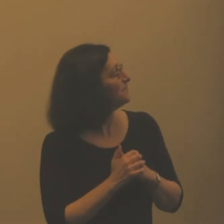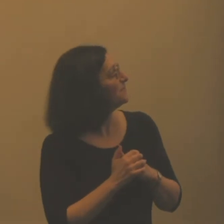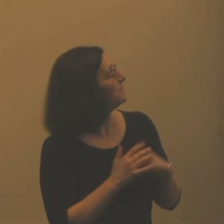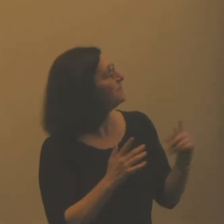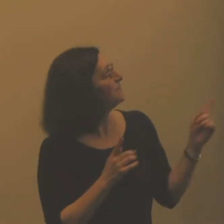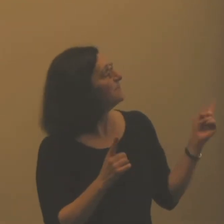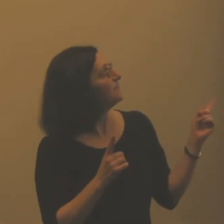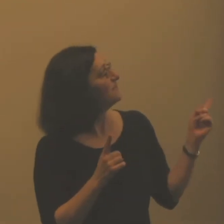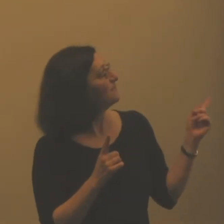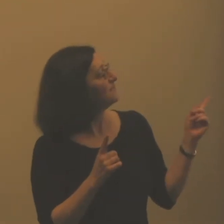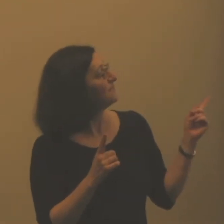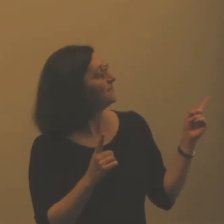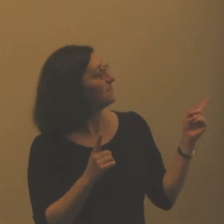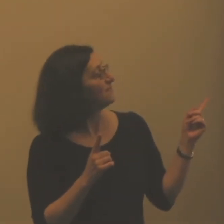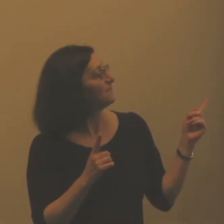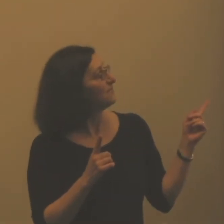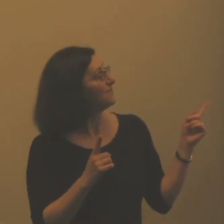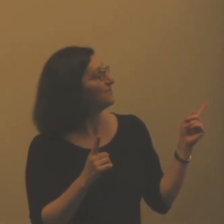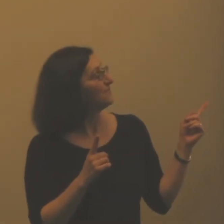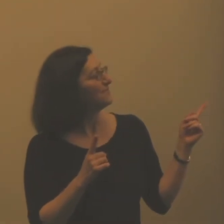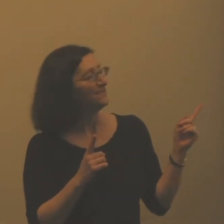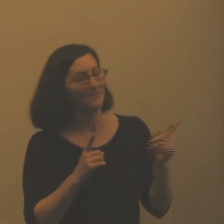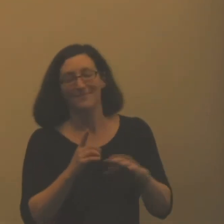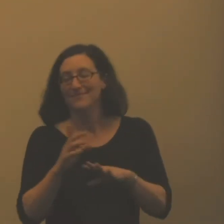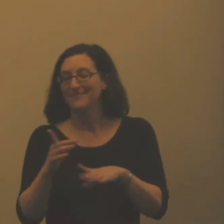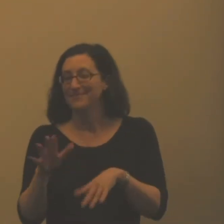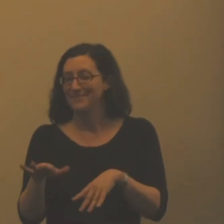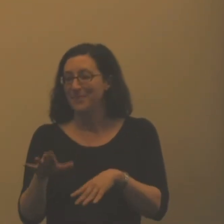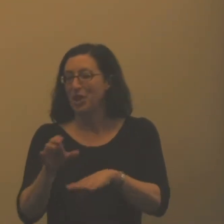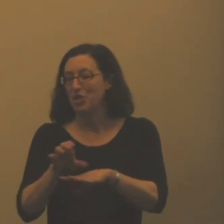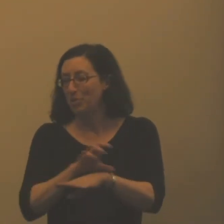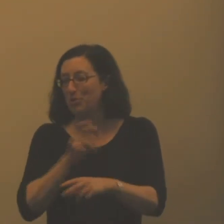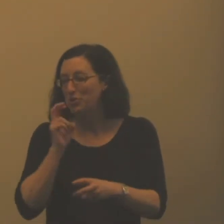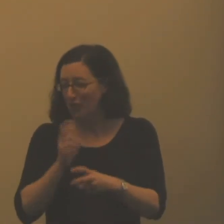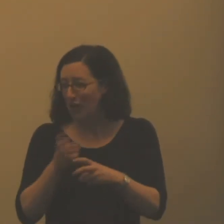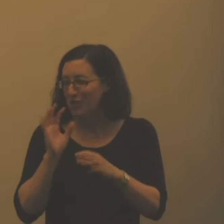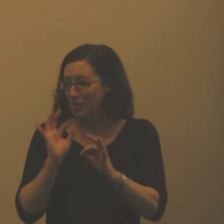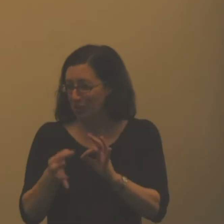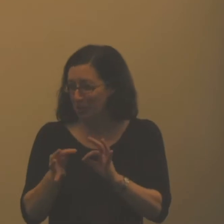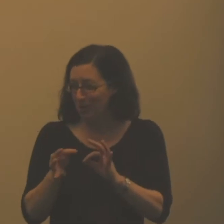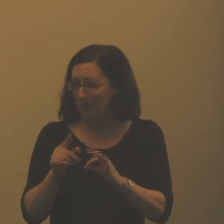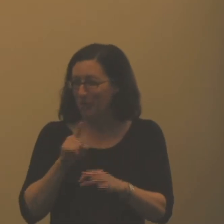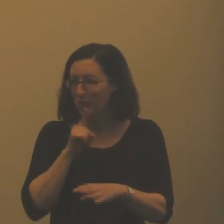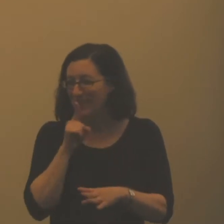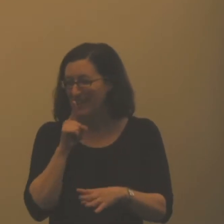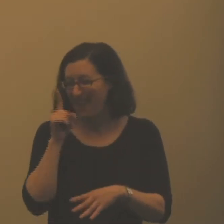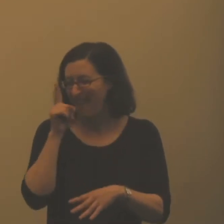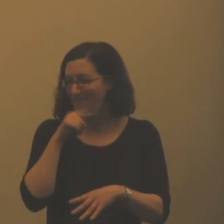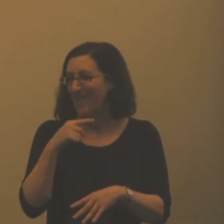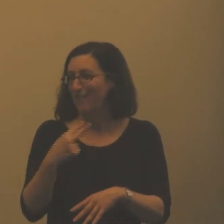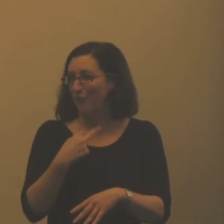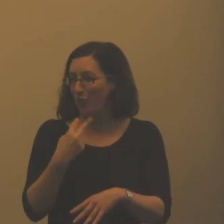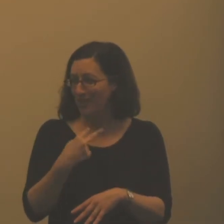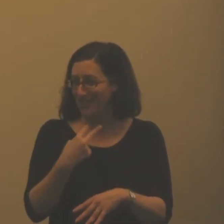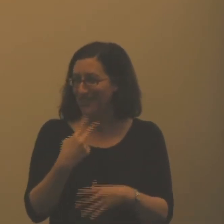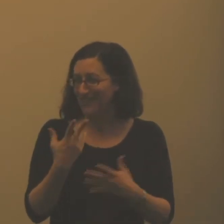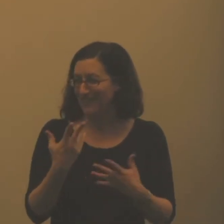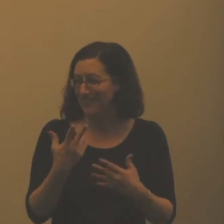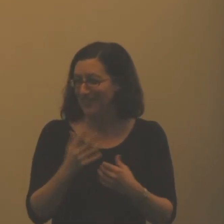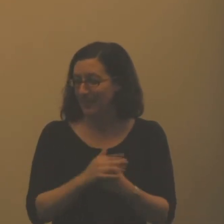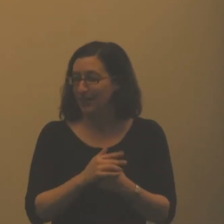elsewhere blank. Please see the below blank. City traffic blank. Traffic-free penguins playing on stage. Nice, right?